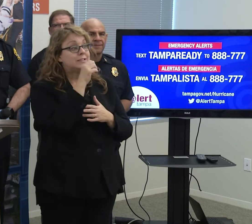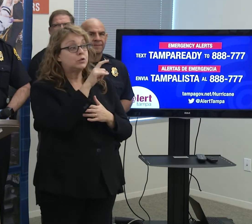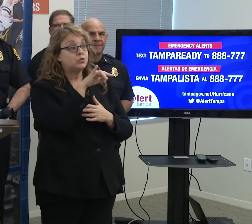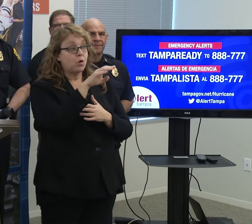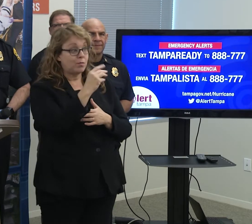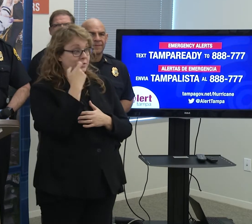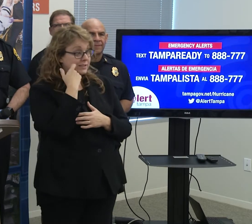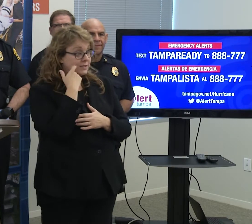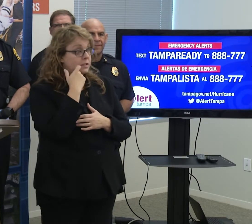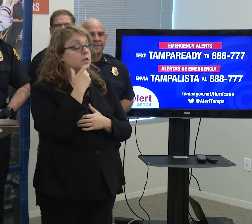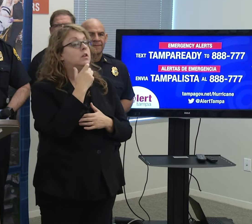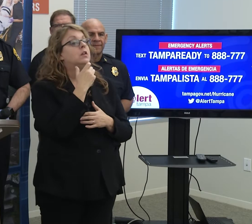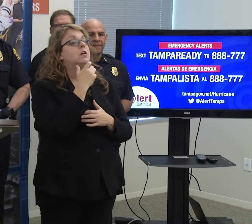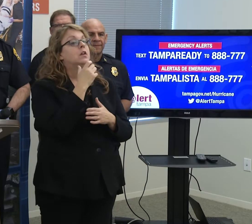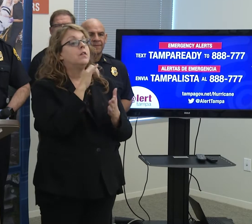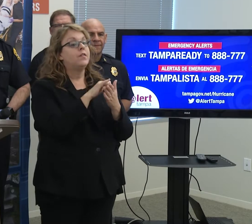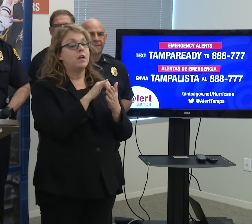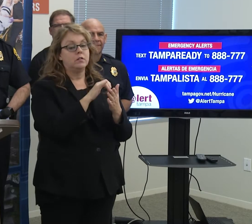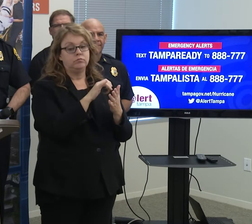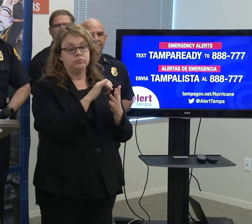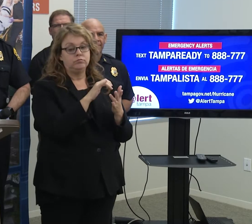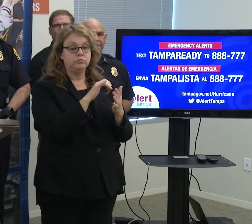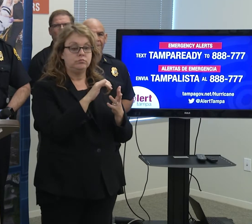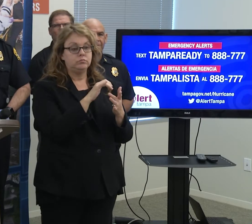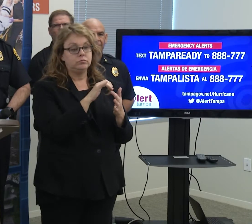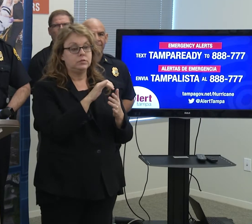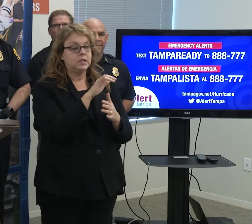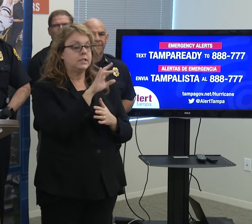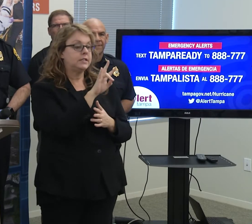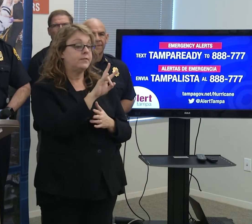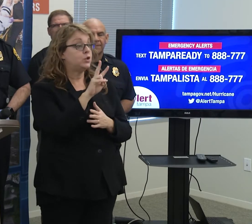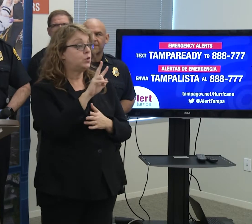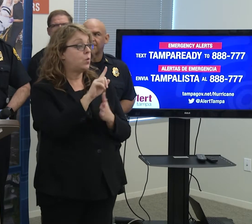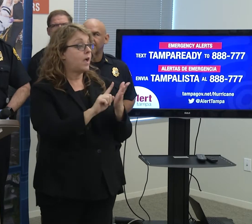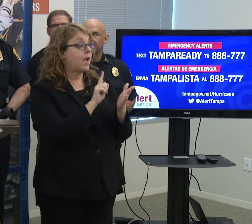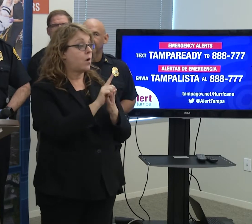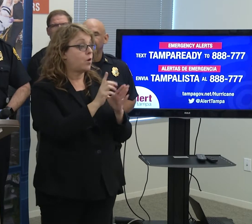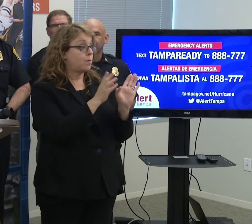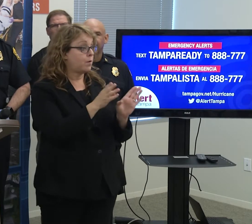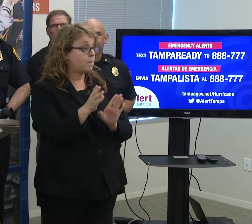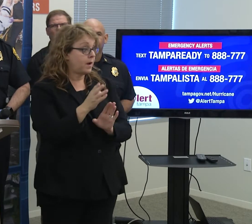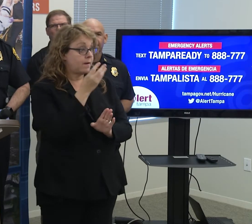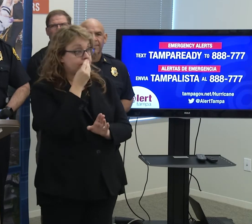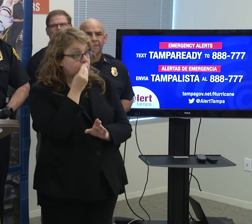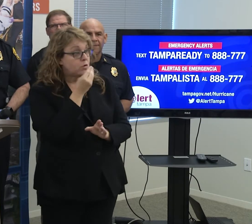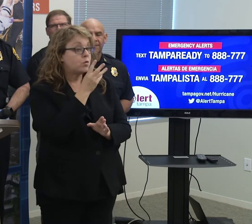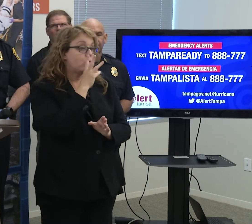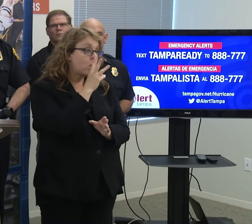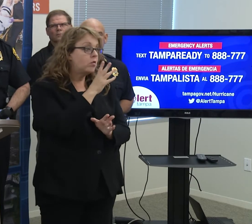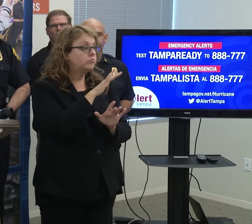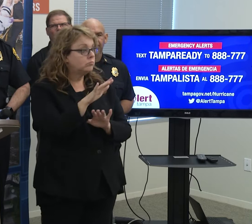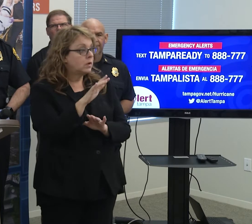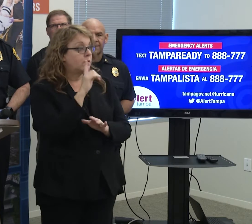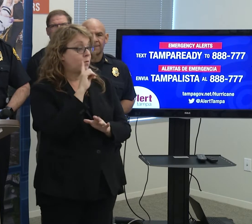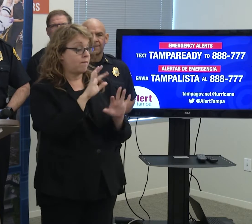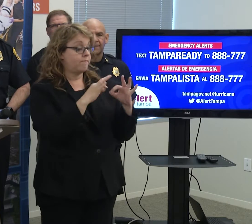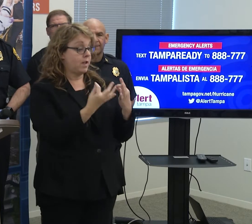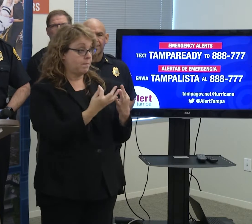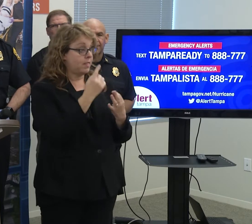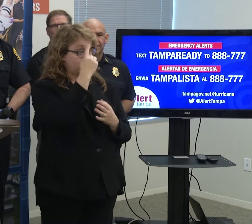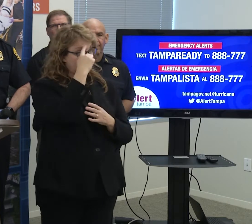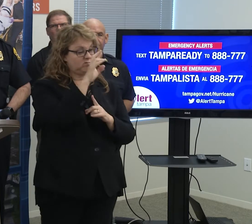us, we always were in tune with a 72-hour supply of food and supplies for the